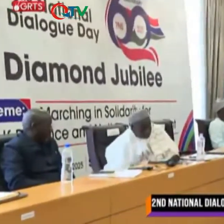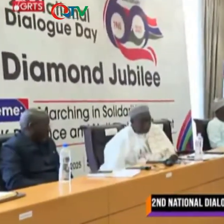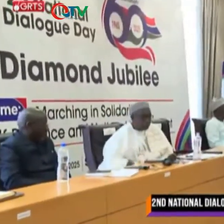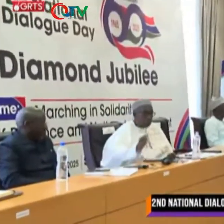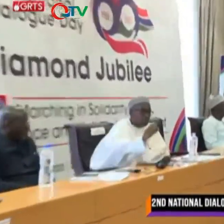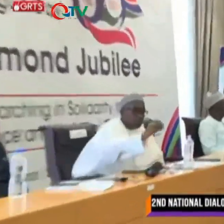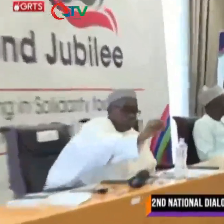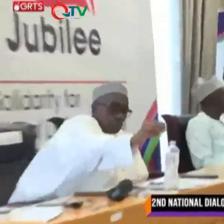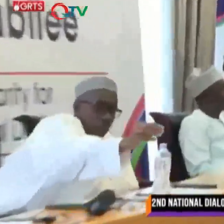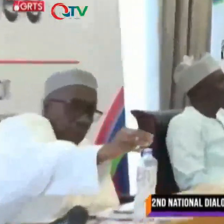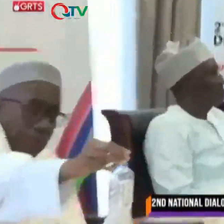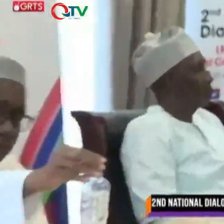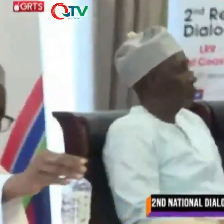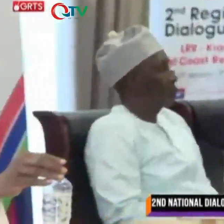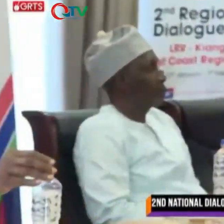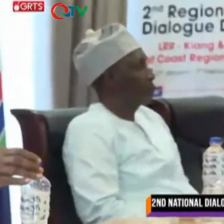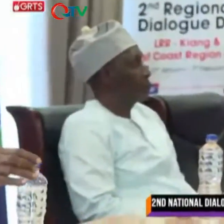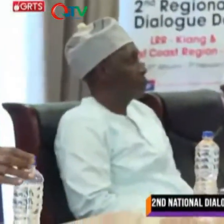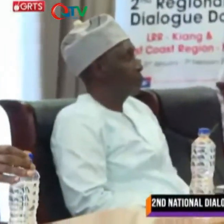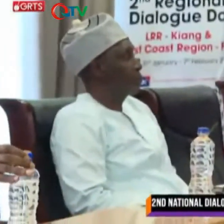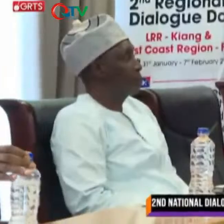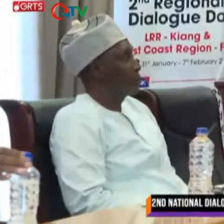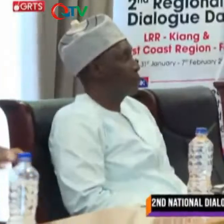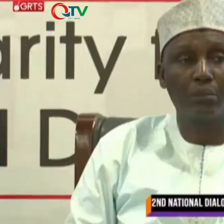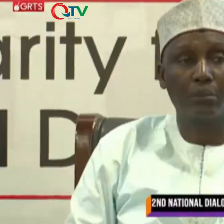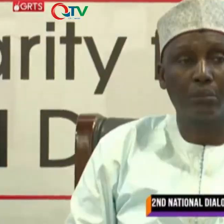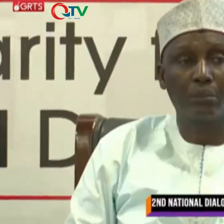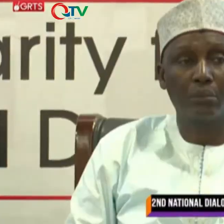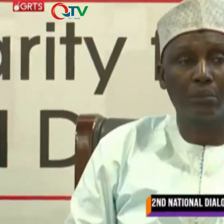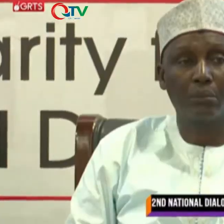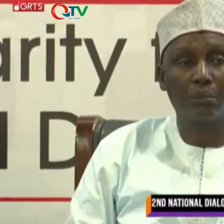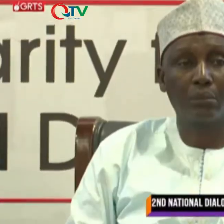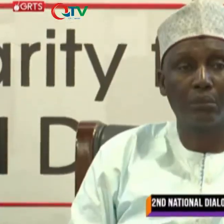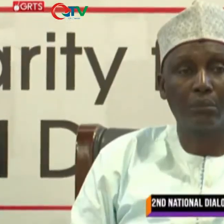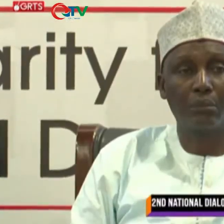the Chairman of the Organizing Committee,